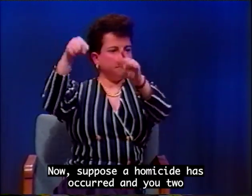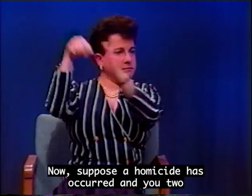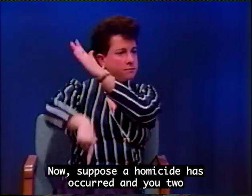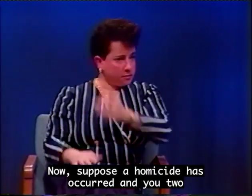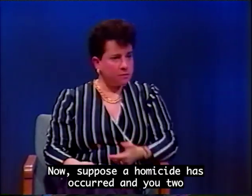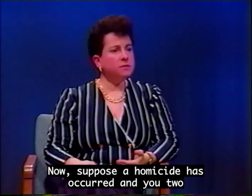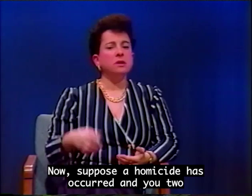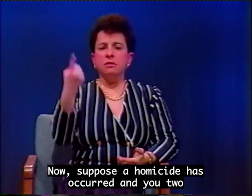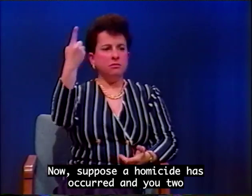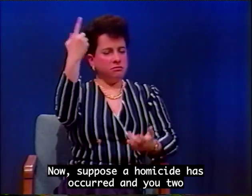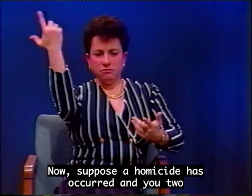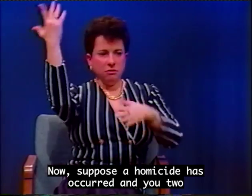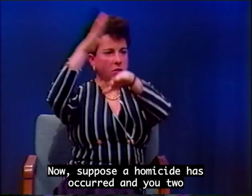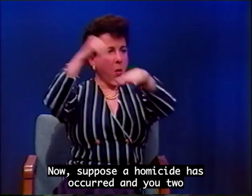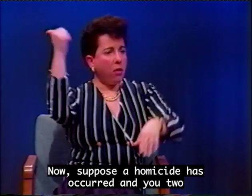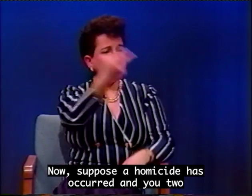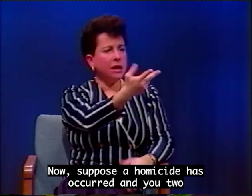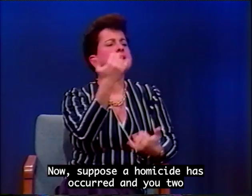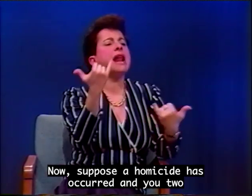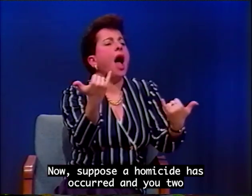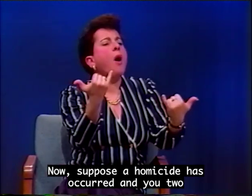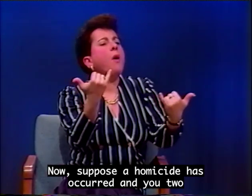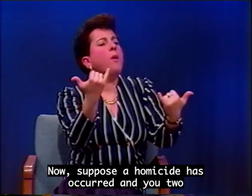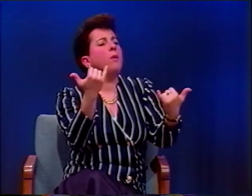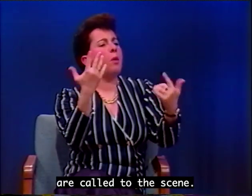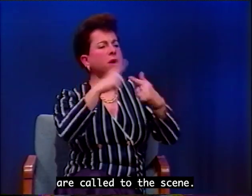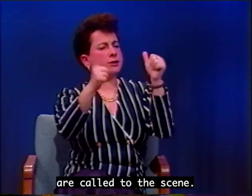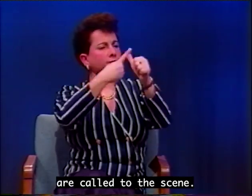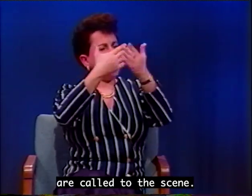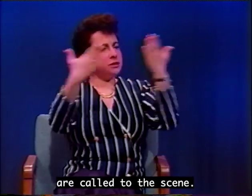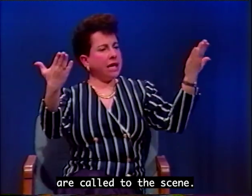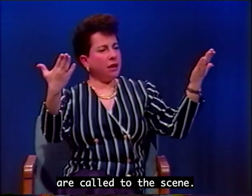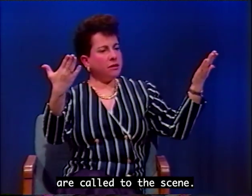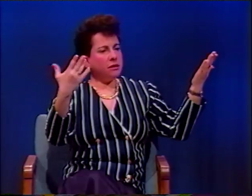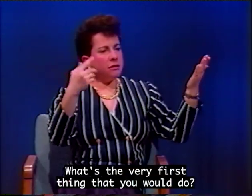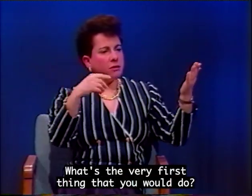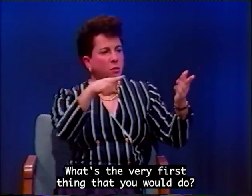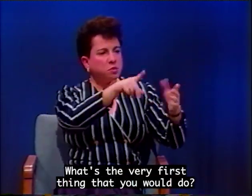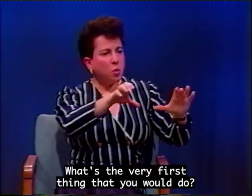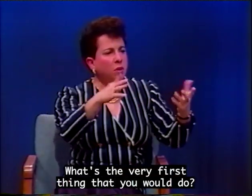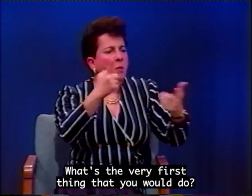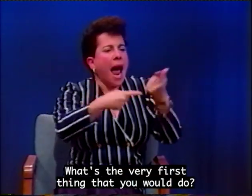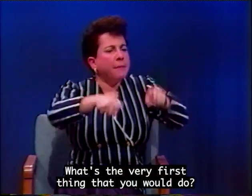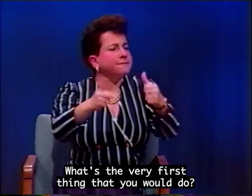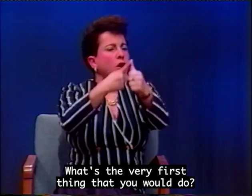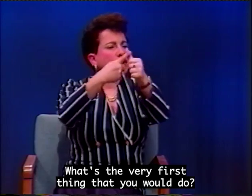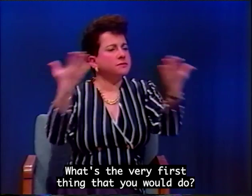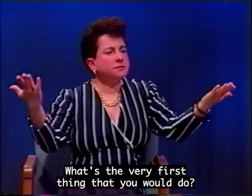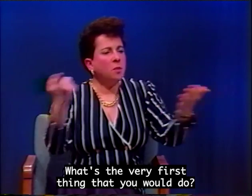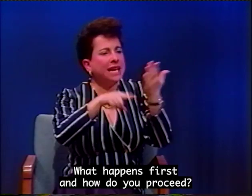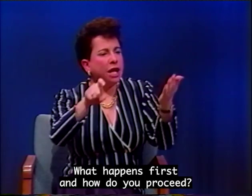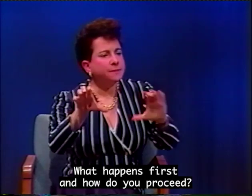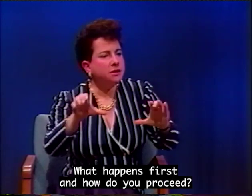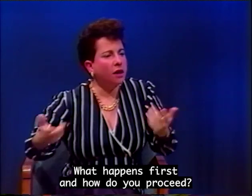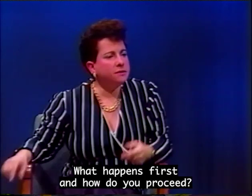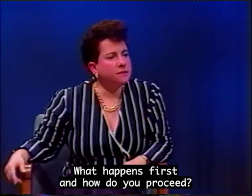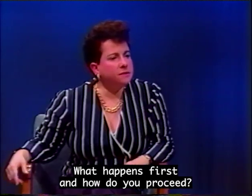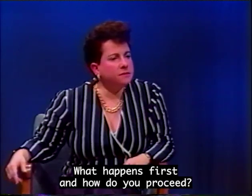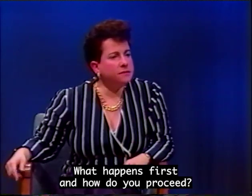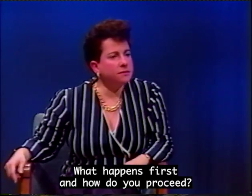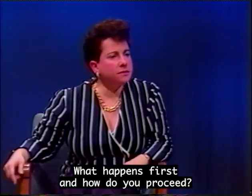Now, suppose a homicide has occurred and you two are called to the scene. What's the very first thing that you would do? What